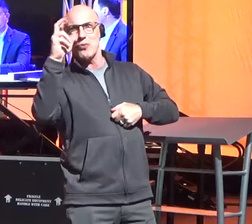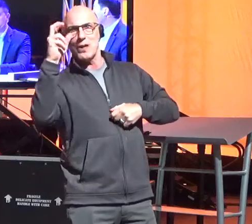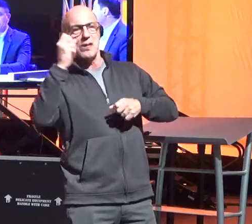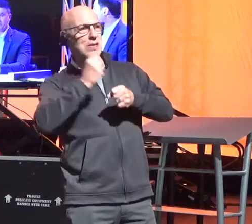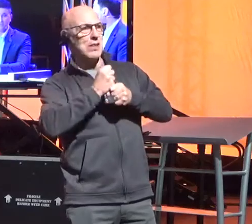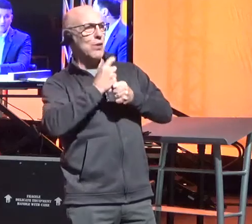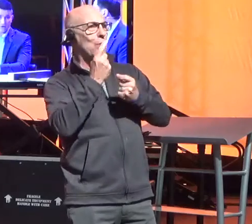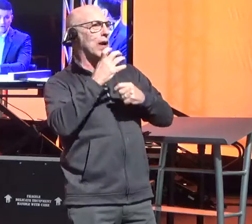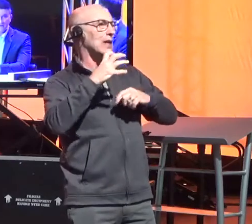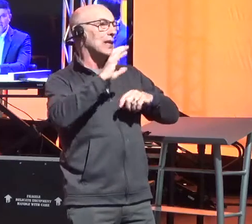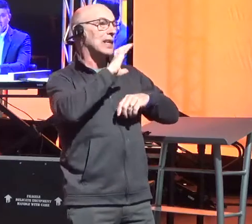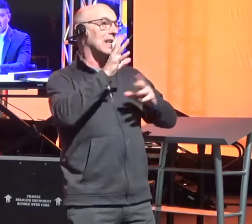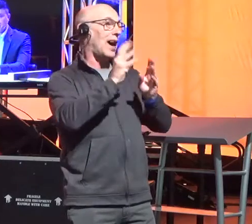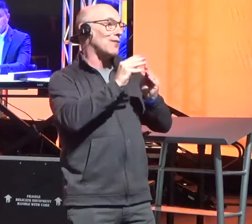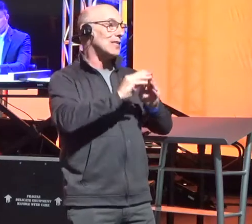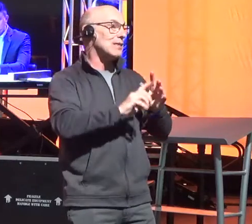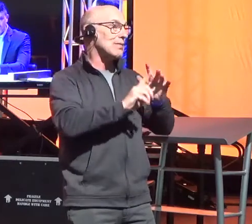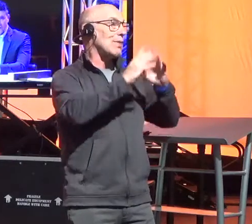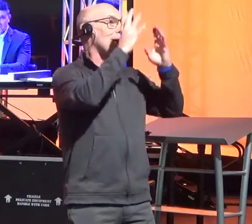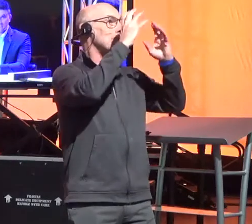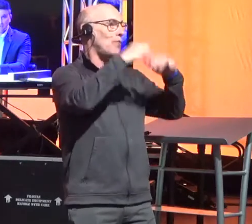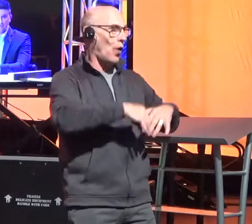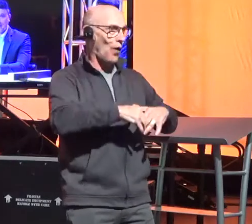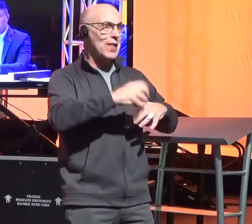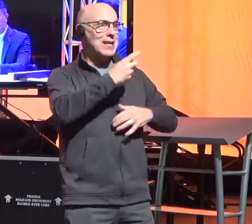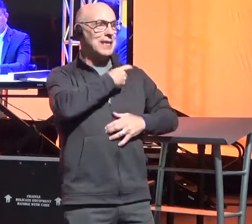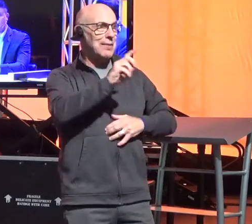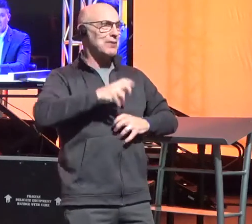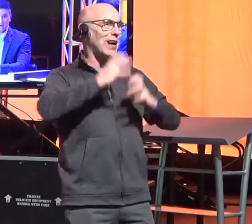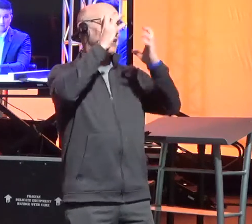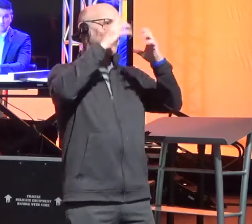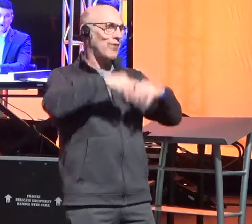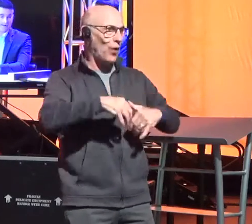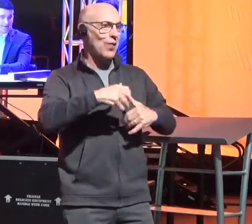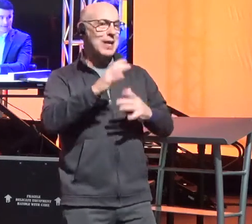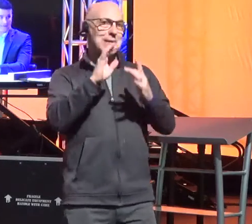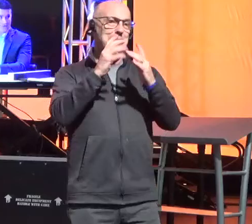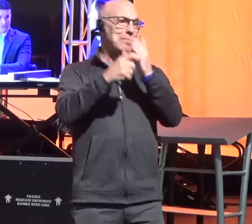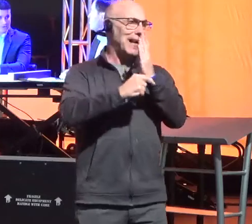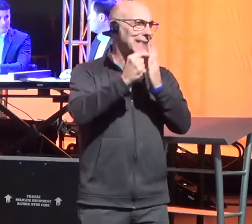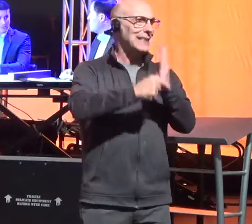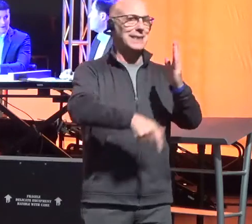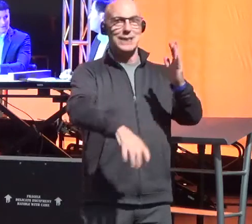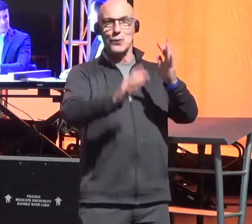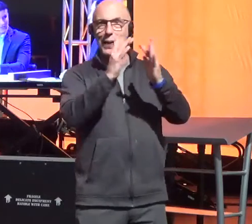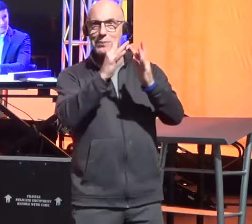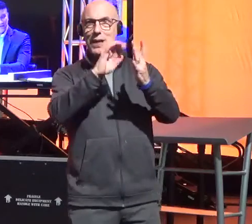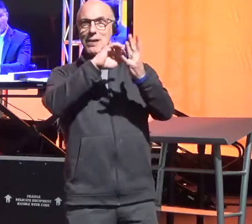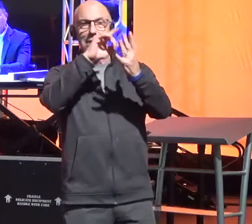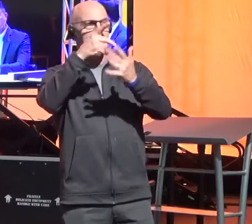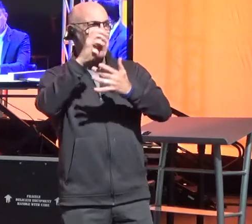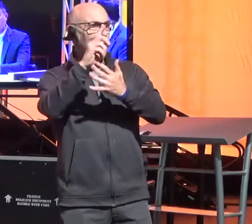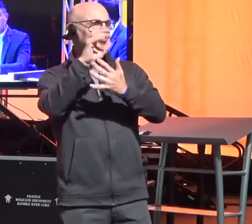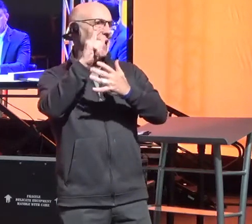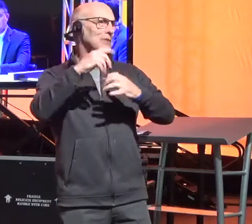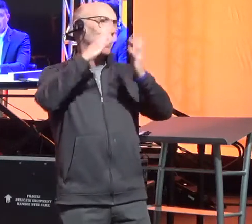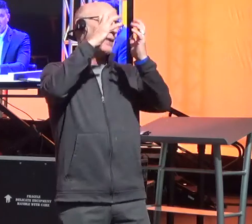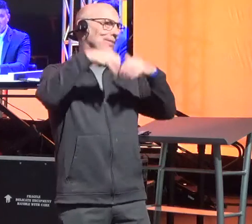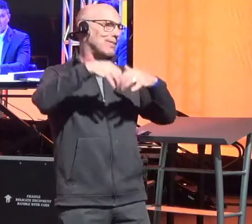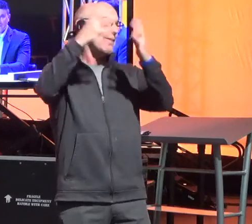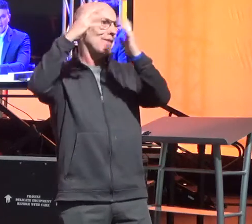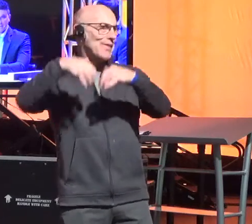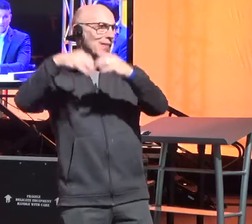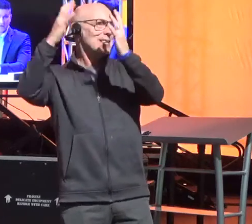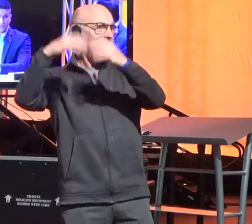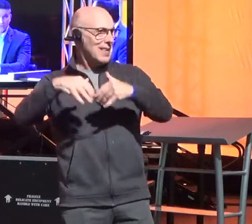are going to rise and fall, denominations will rise and fall, magazines and websites and podcasts and all the rest will rise and fall. Jesus never promised